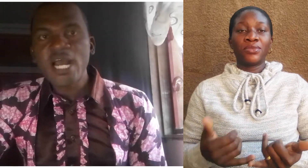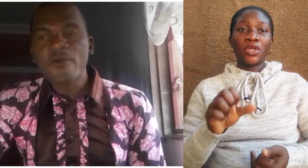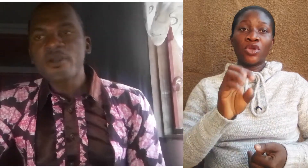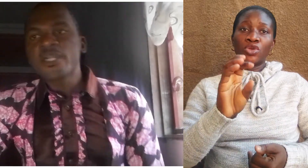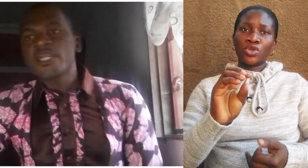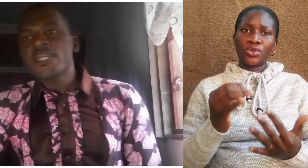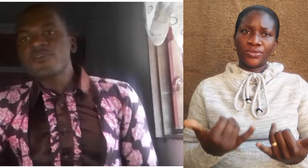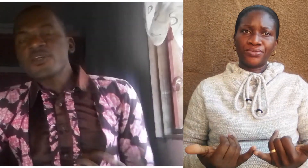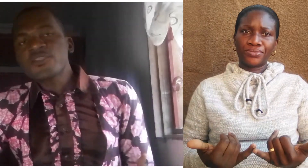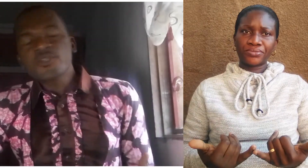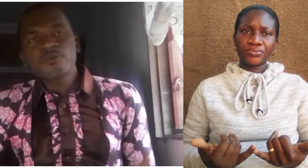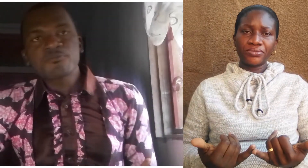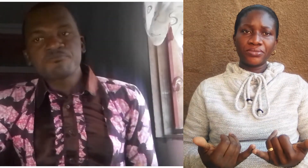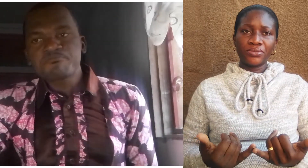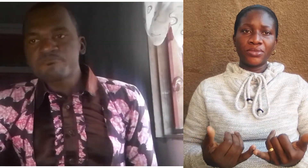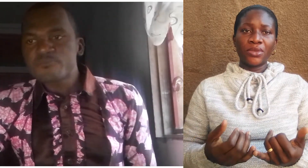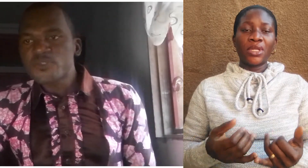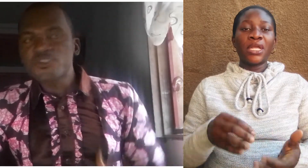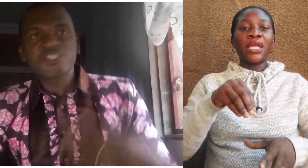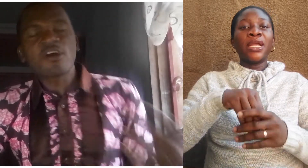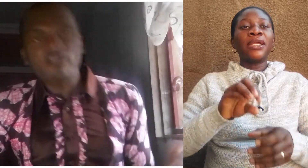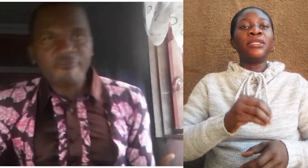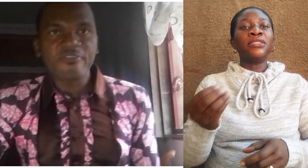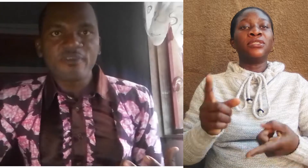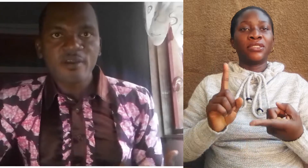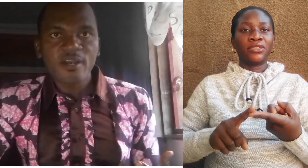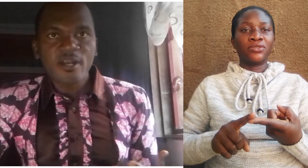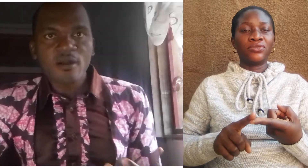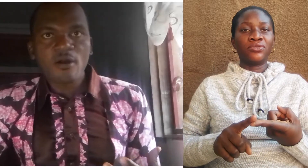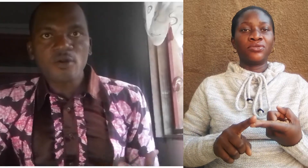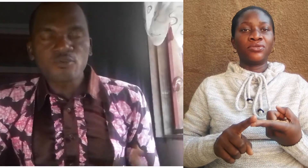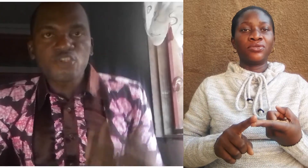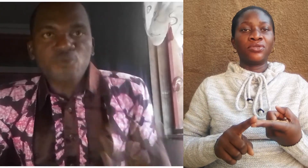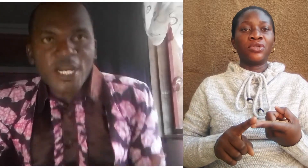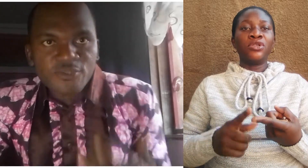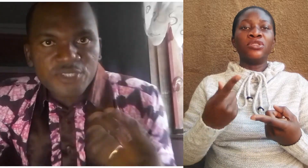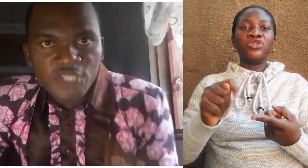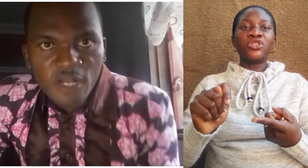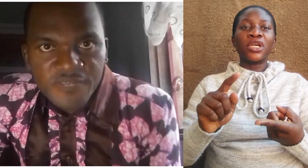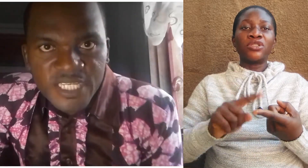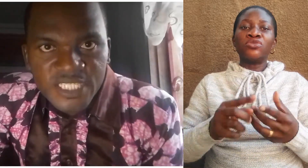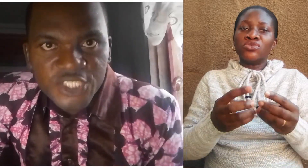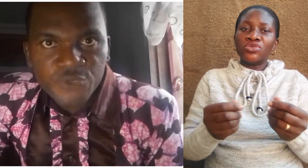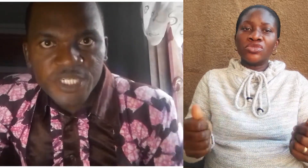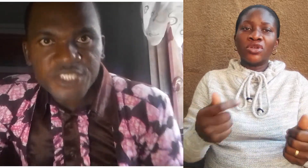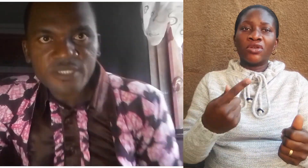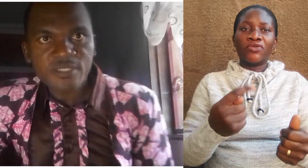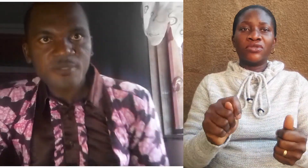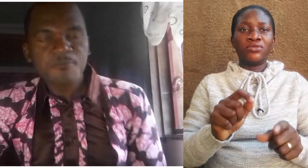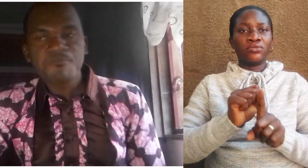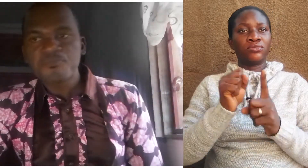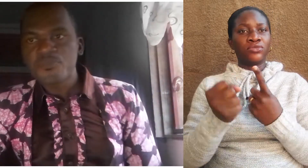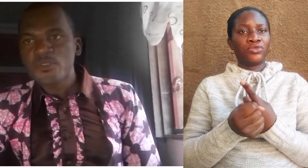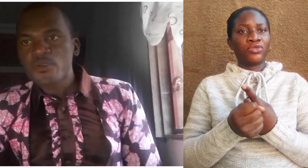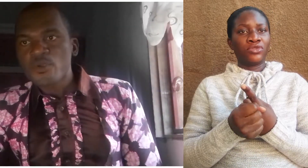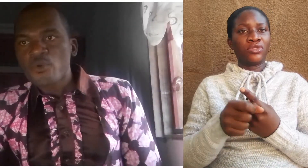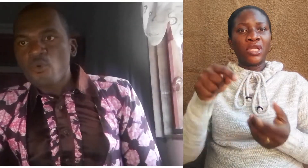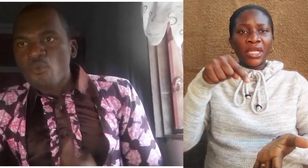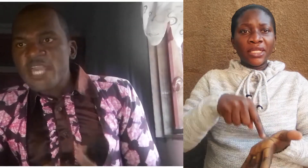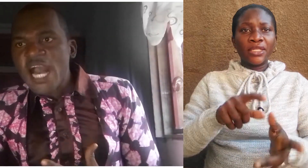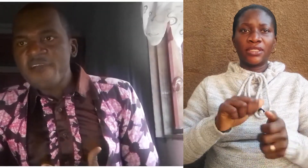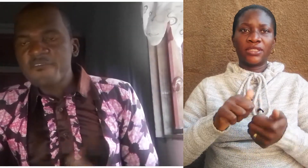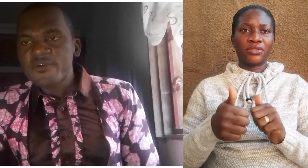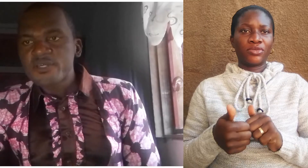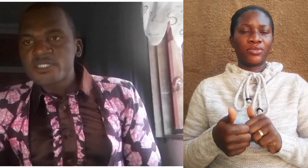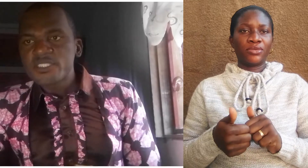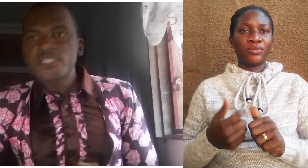So now, in order to solve or to try to solve this situation,